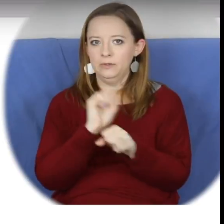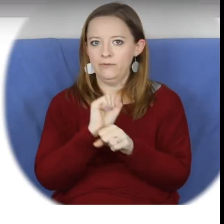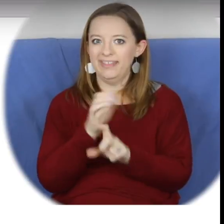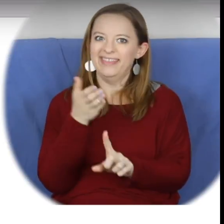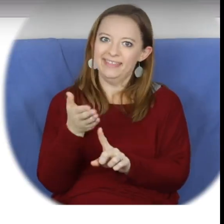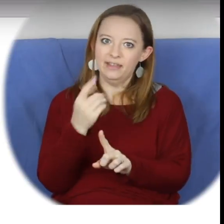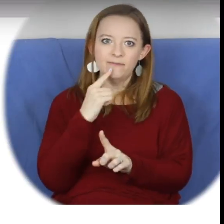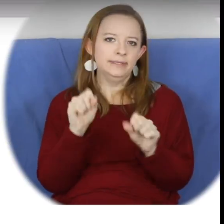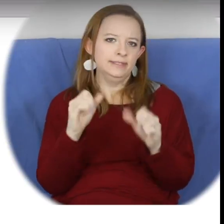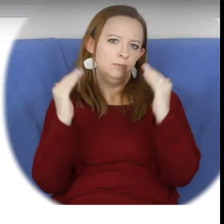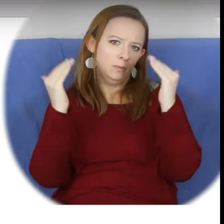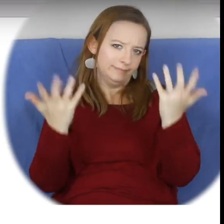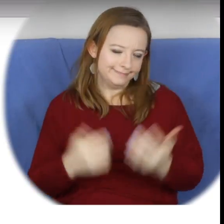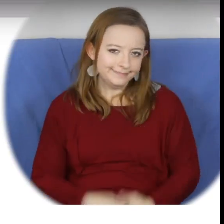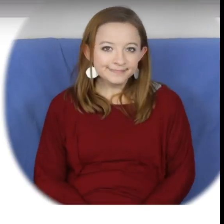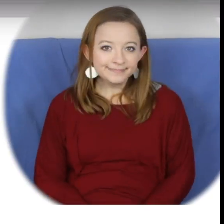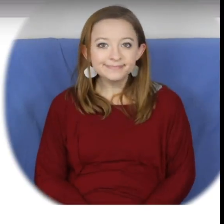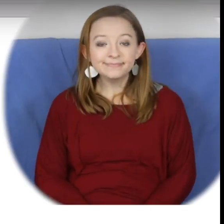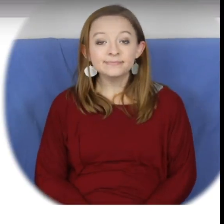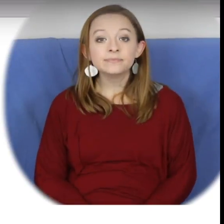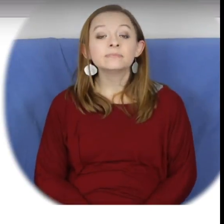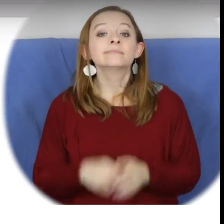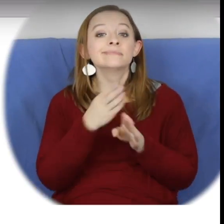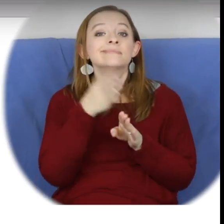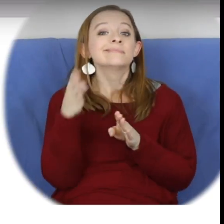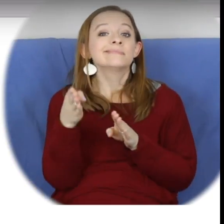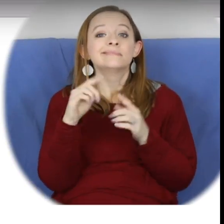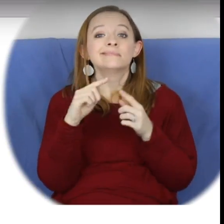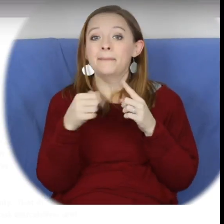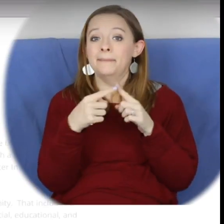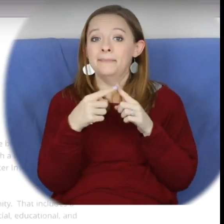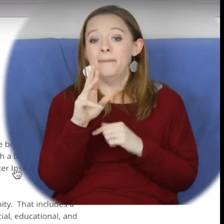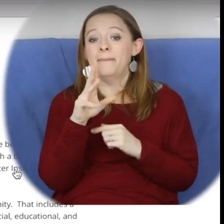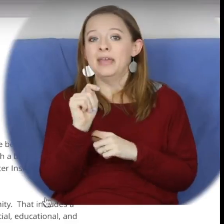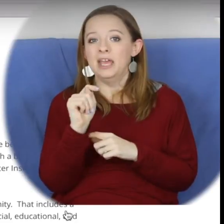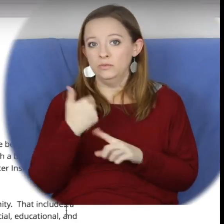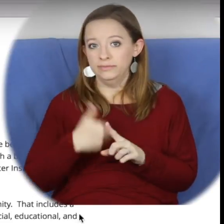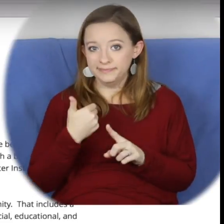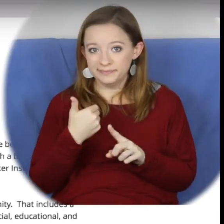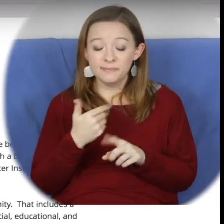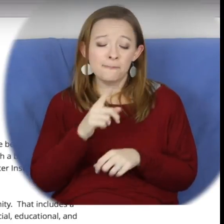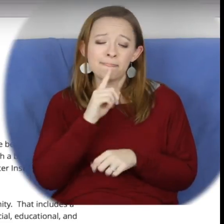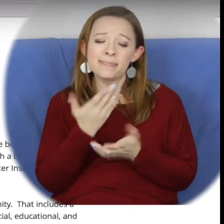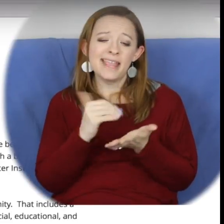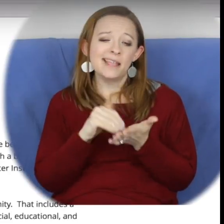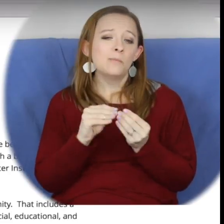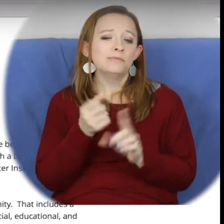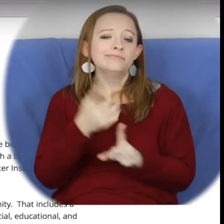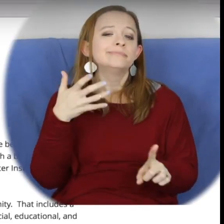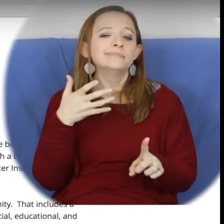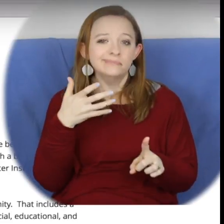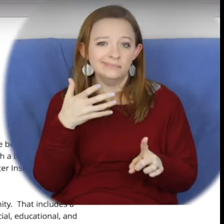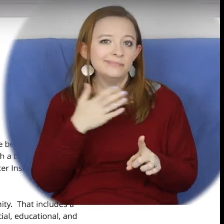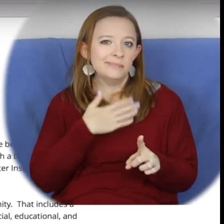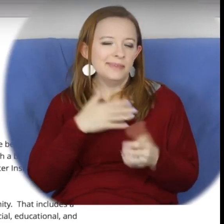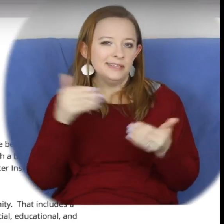or sample of their work, they can show it. The next tab is my About Me,